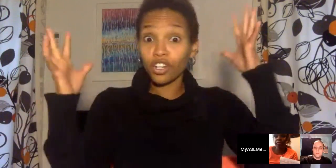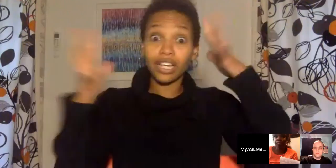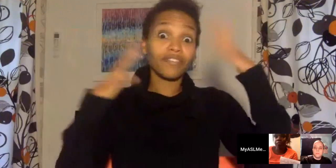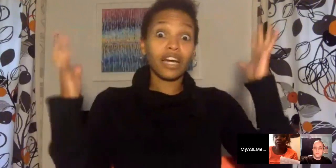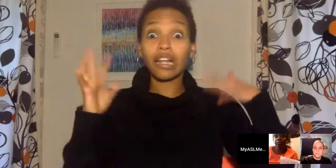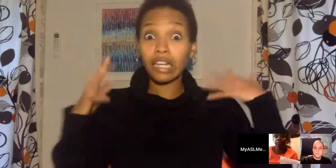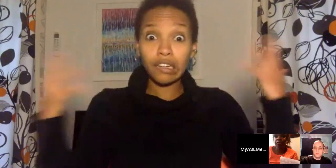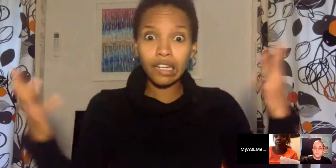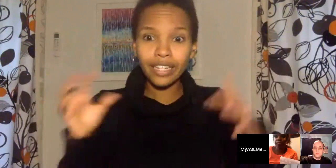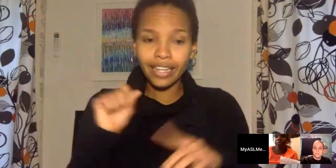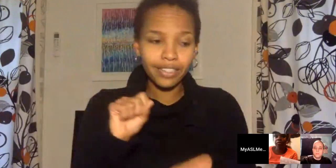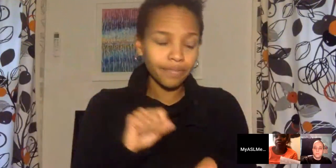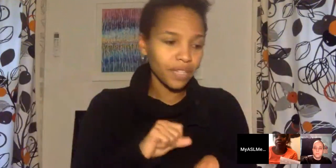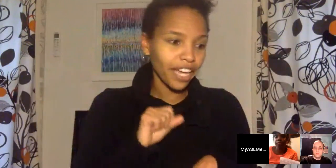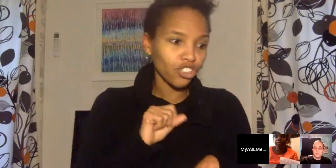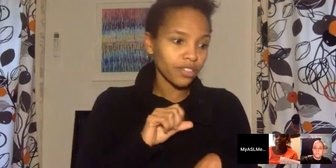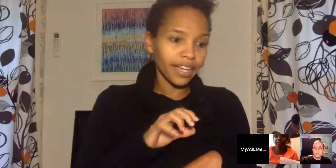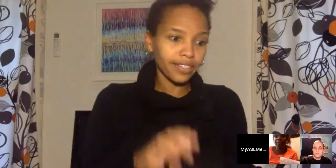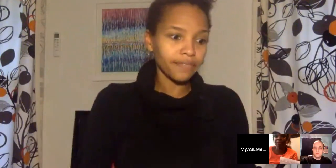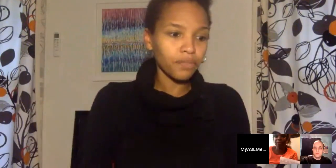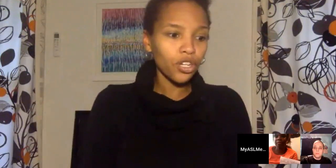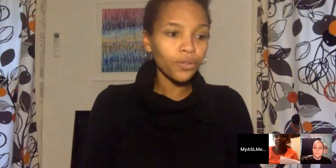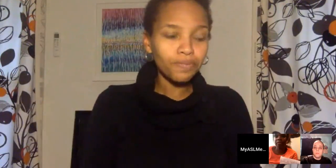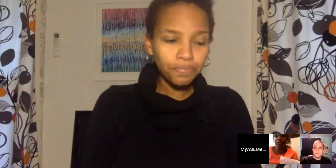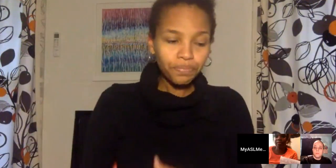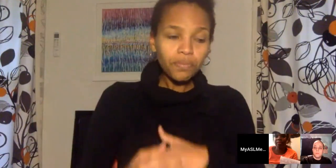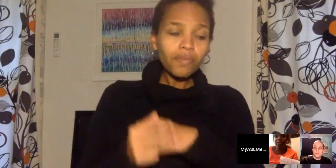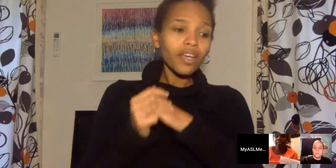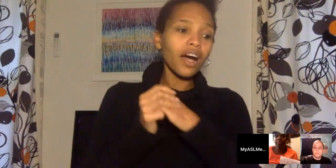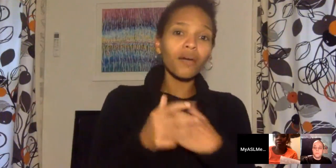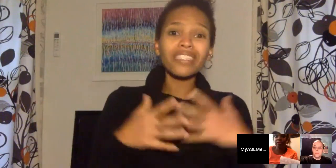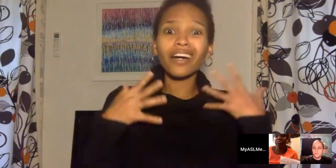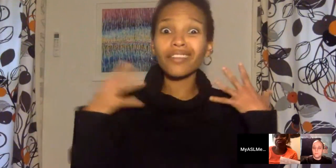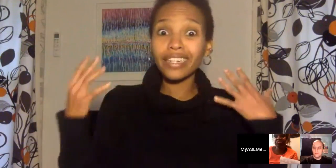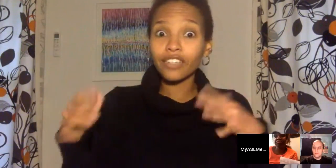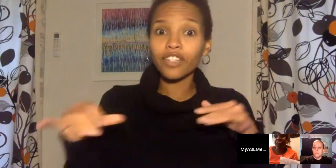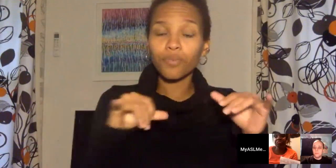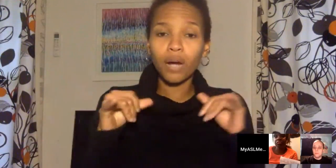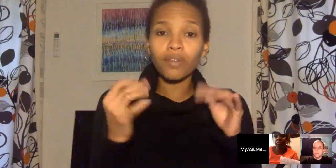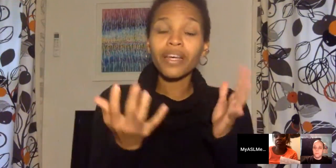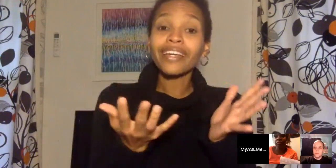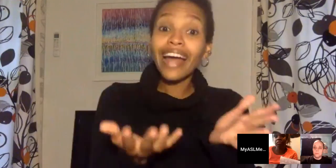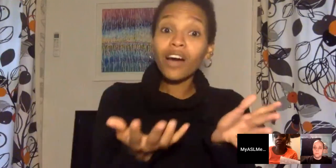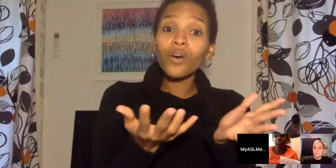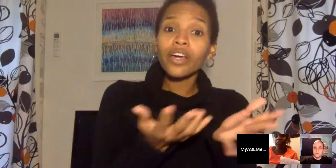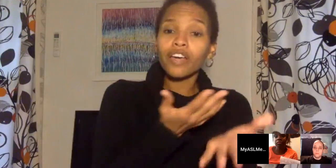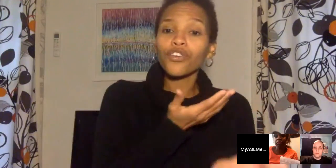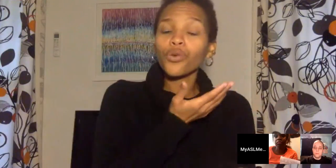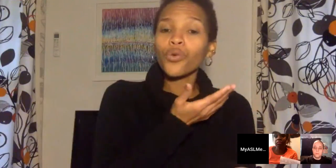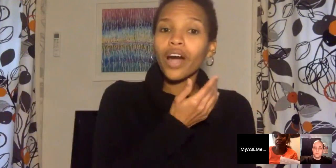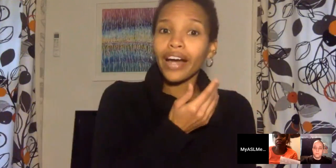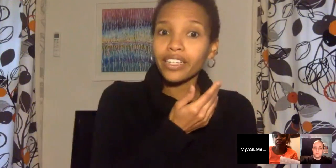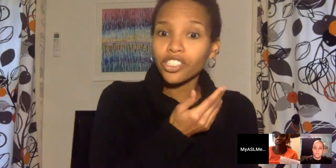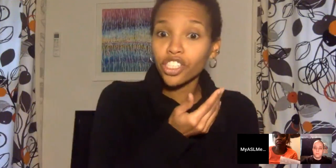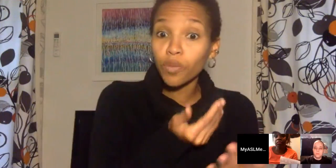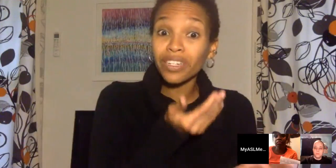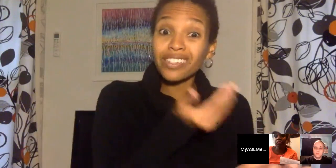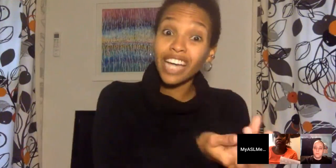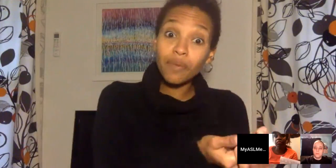just have to kind of like, guess it, catch it, guess it. So it's collectively problem. Now, if you got an interpreting assignment